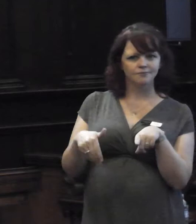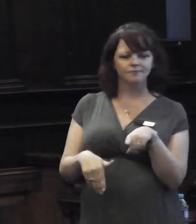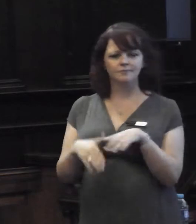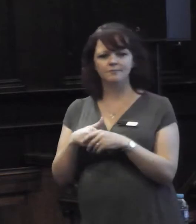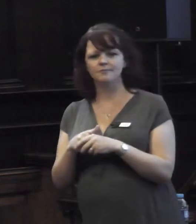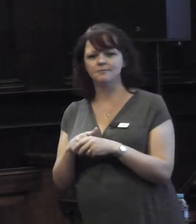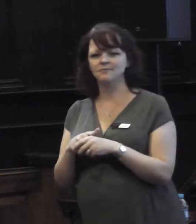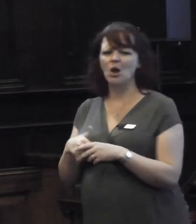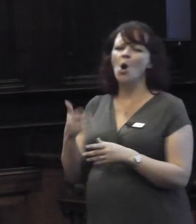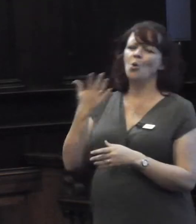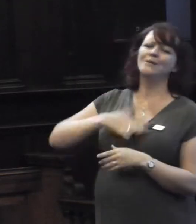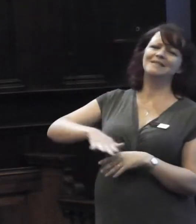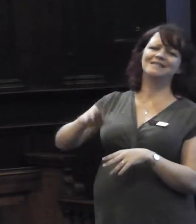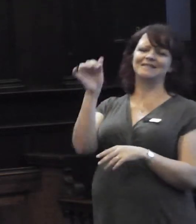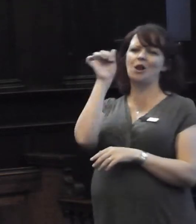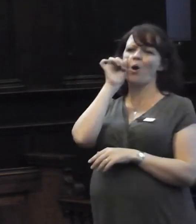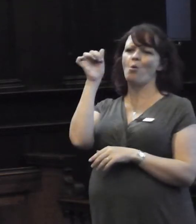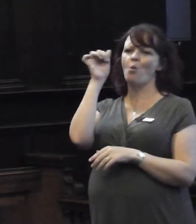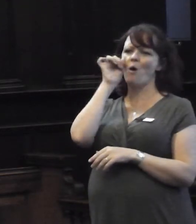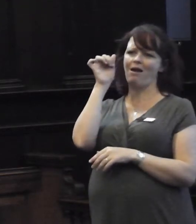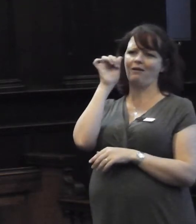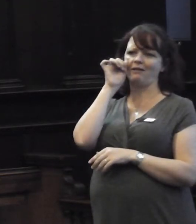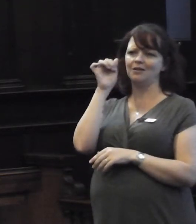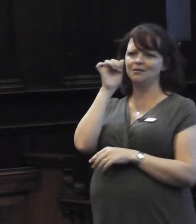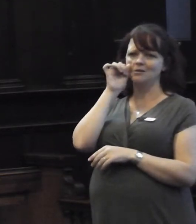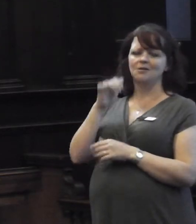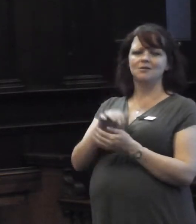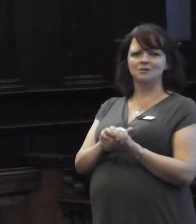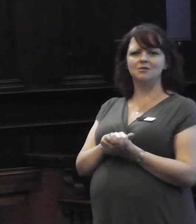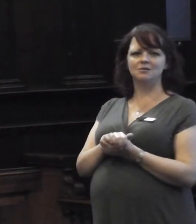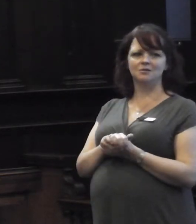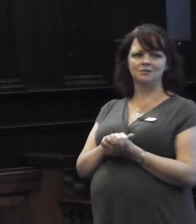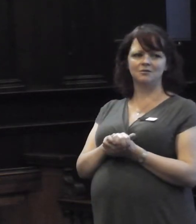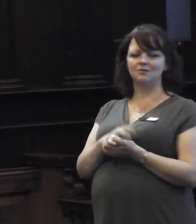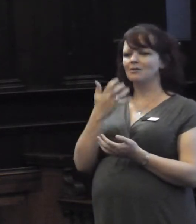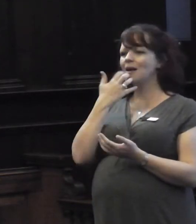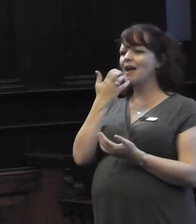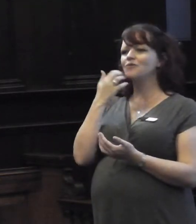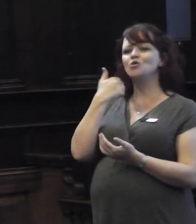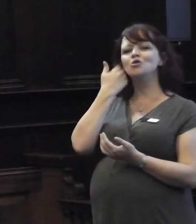We need to raise awareness